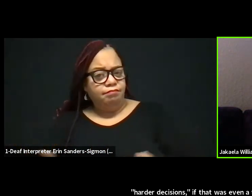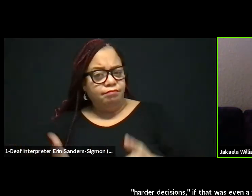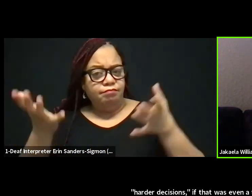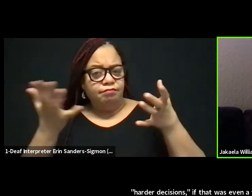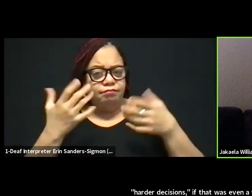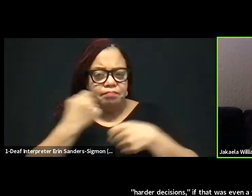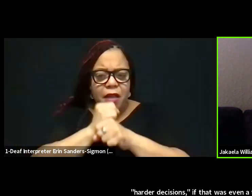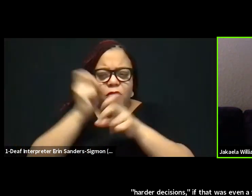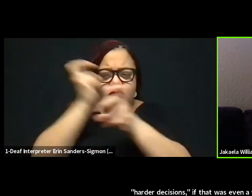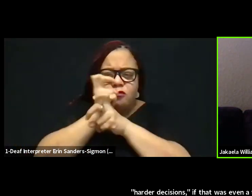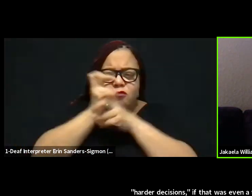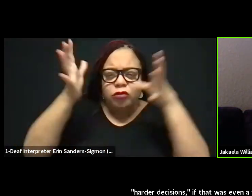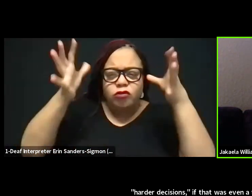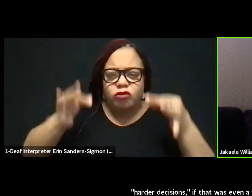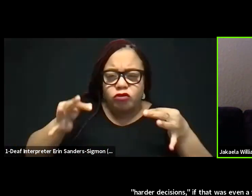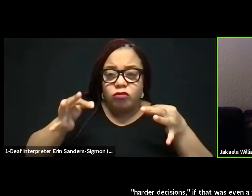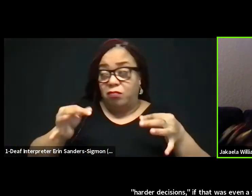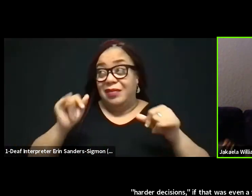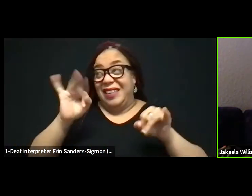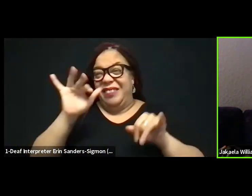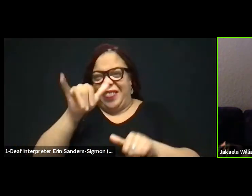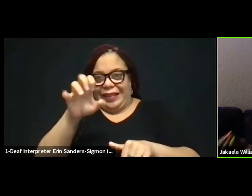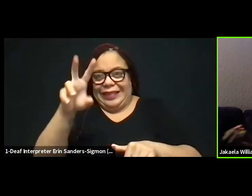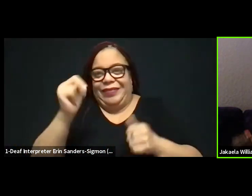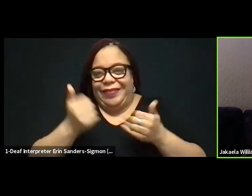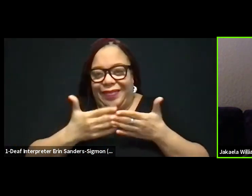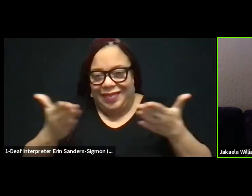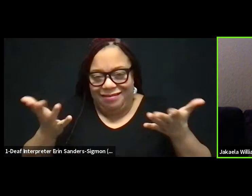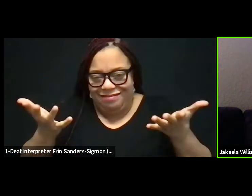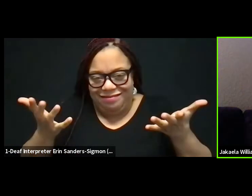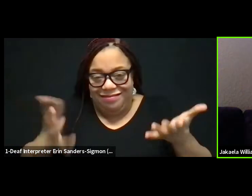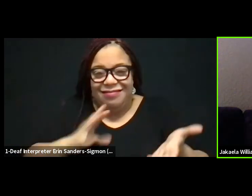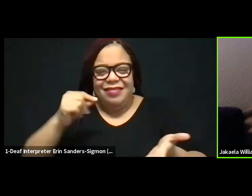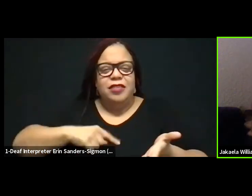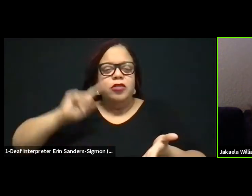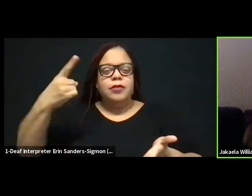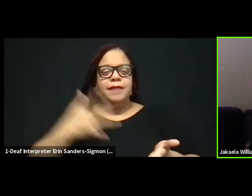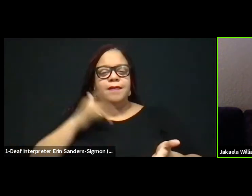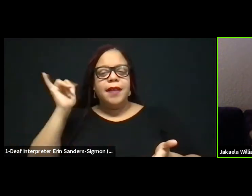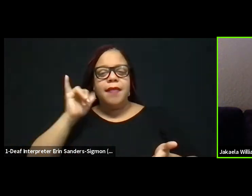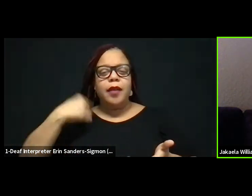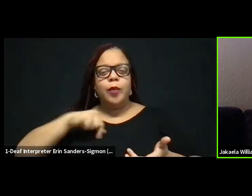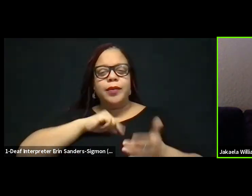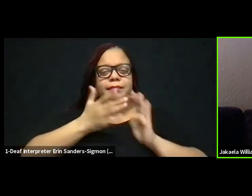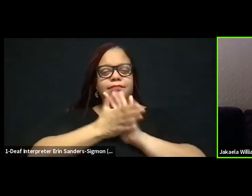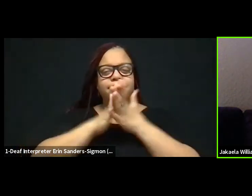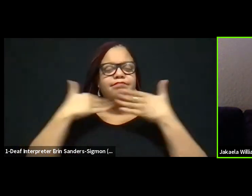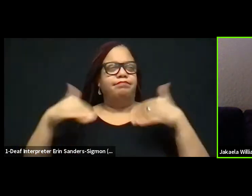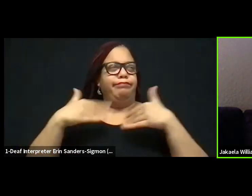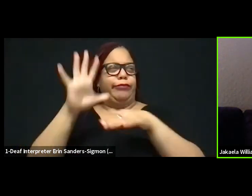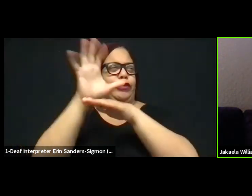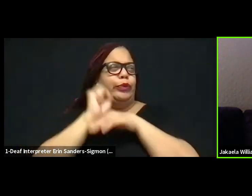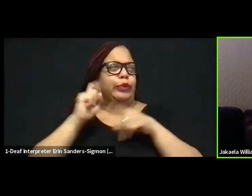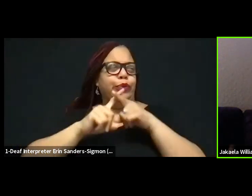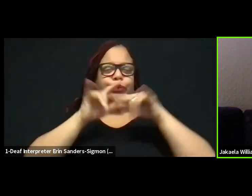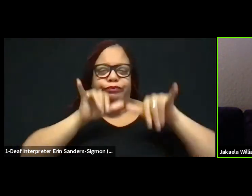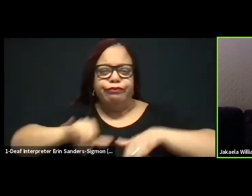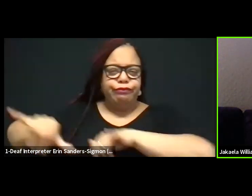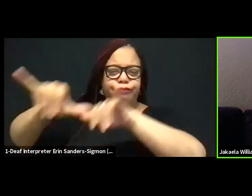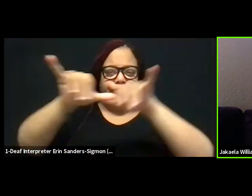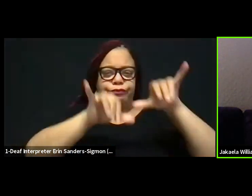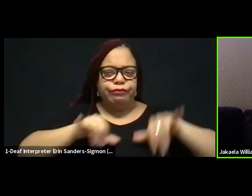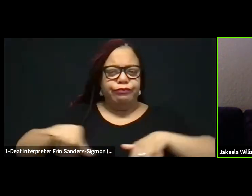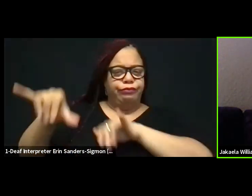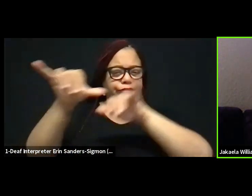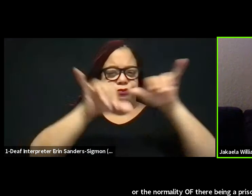norm or the normity of there being a prison or a jail, and that quote unquote bad people, or if you do this, you end up in